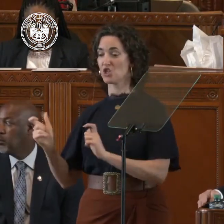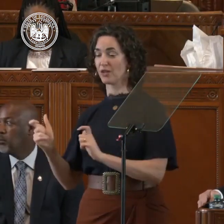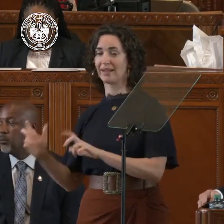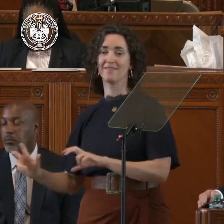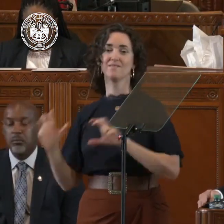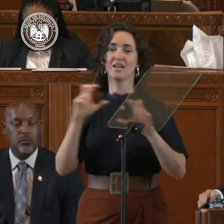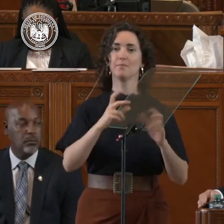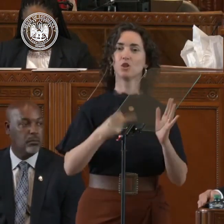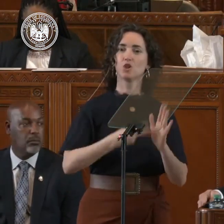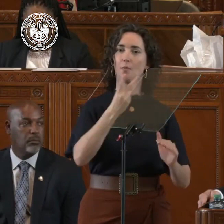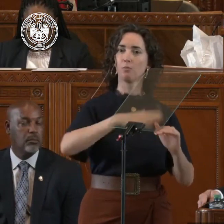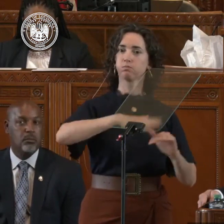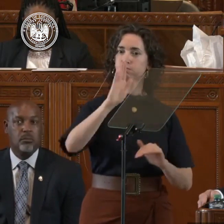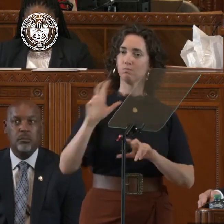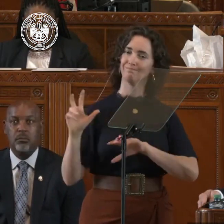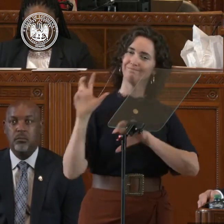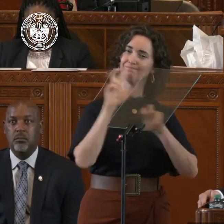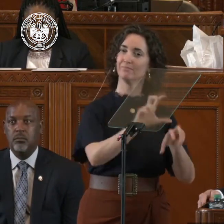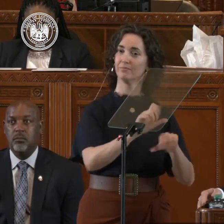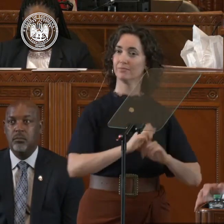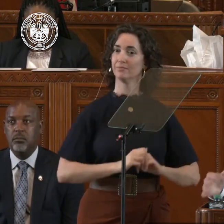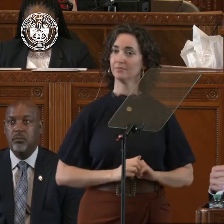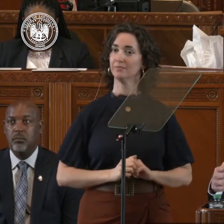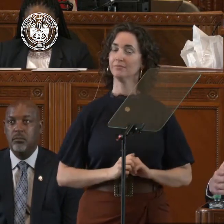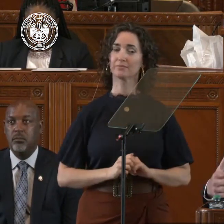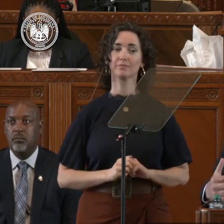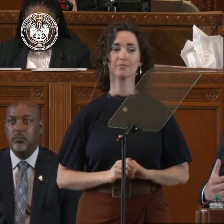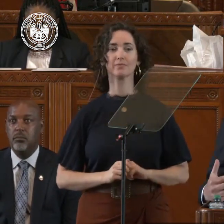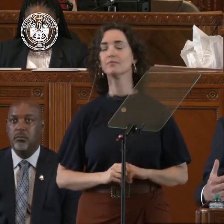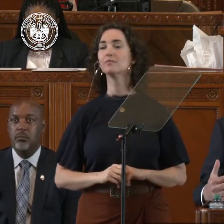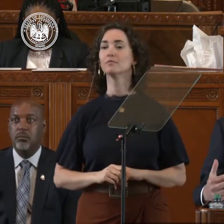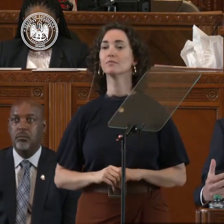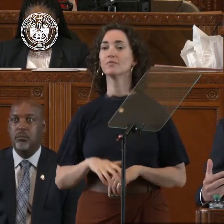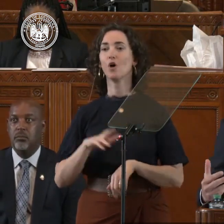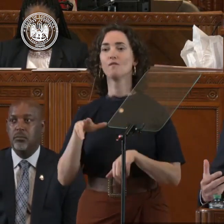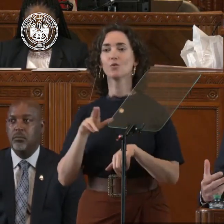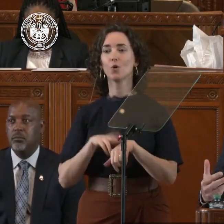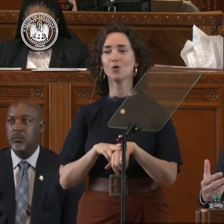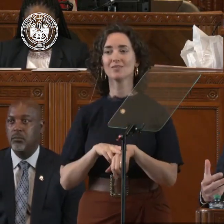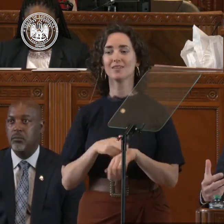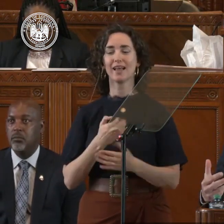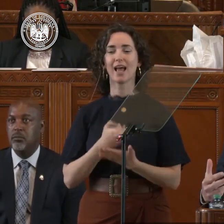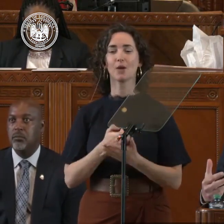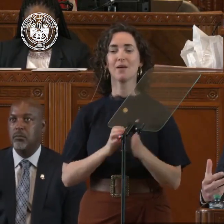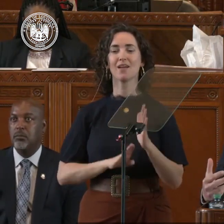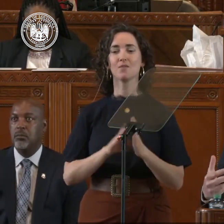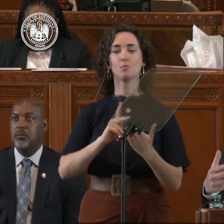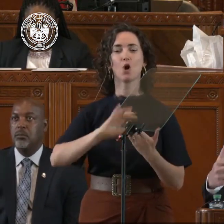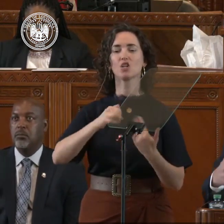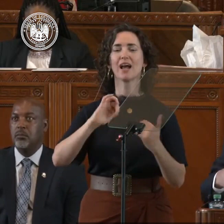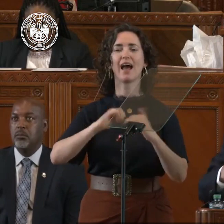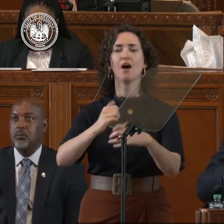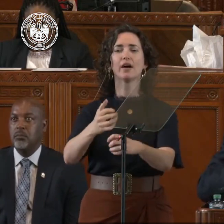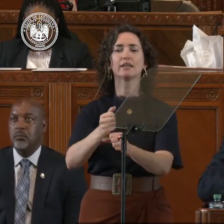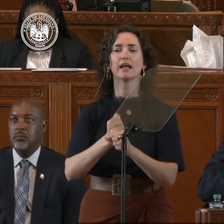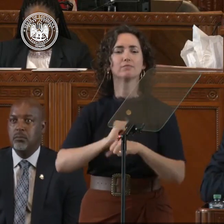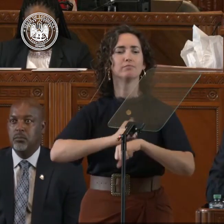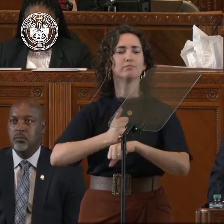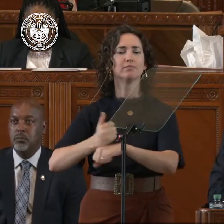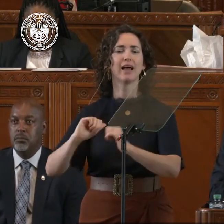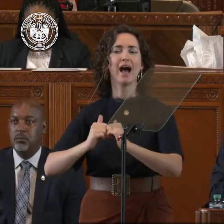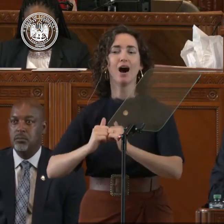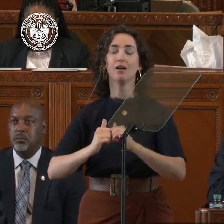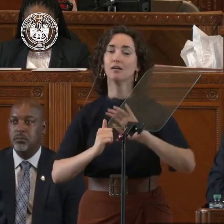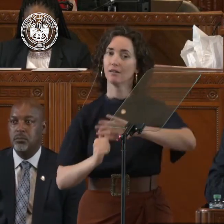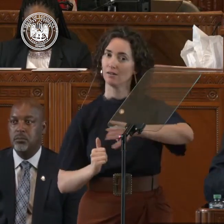mentioned. Of course, you can't land these types of economic development projects without also making a commitment